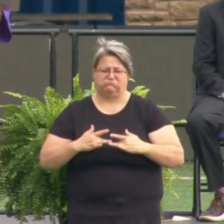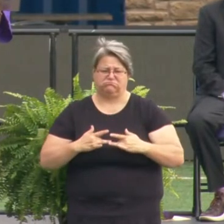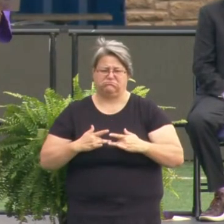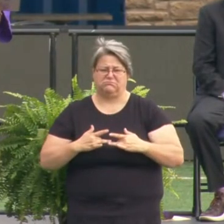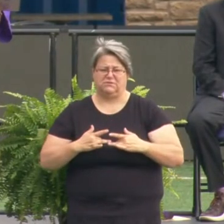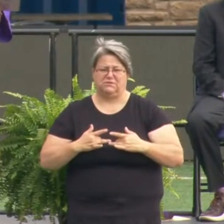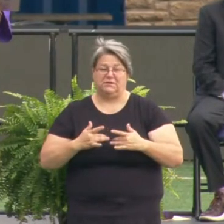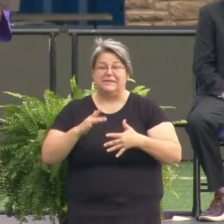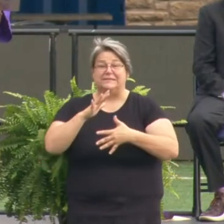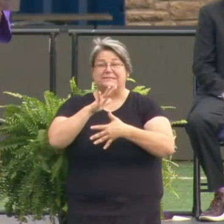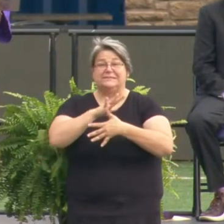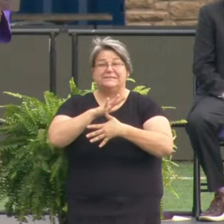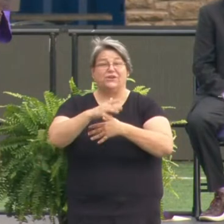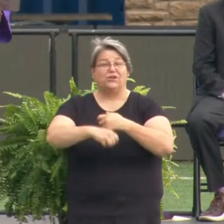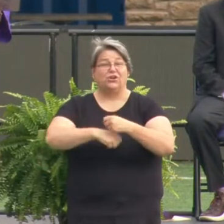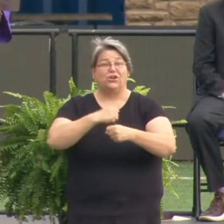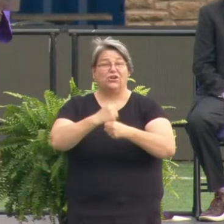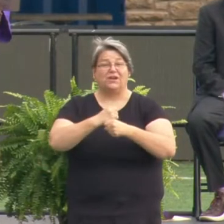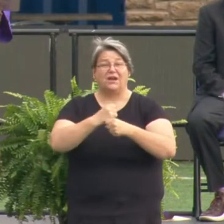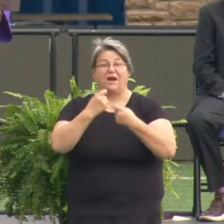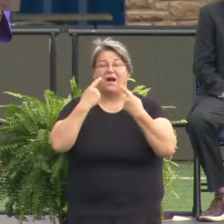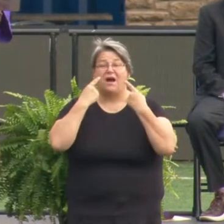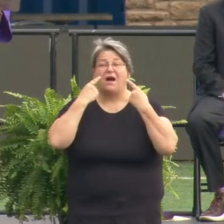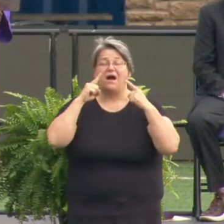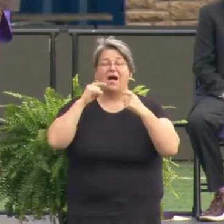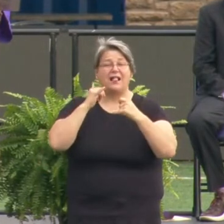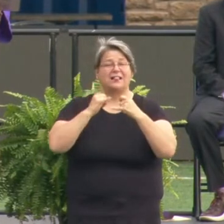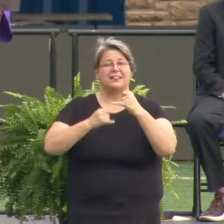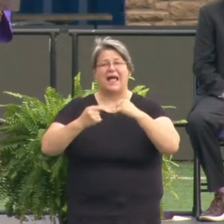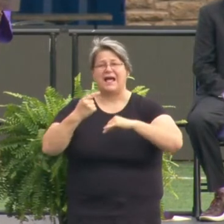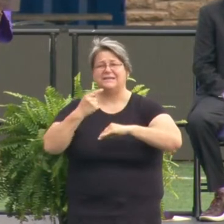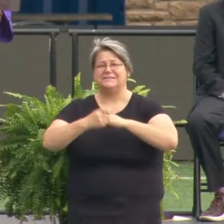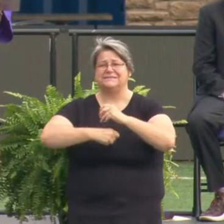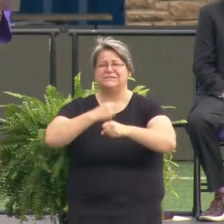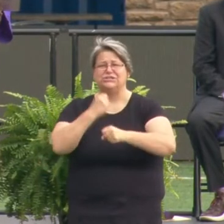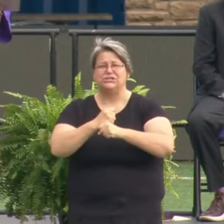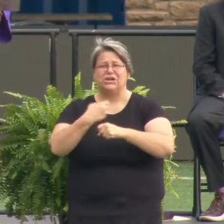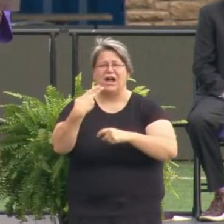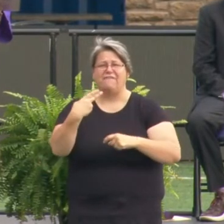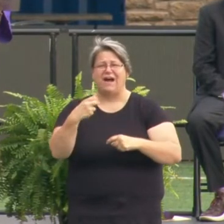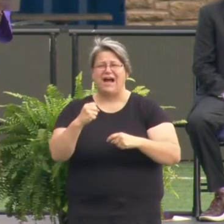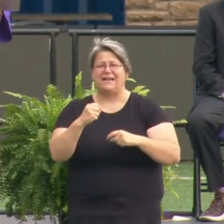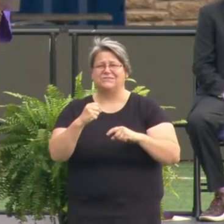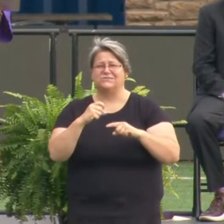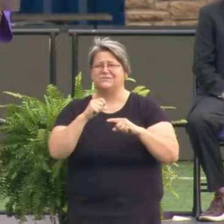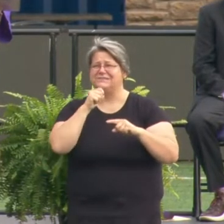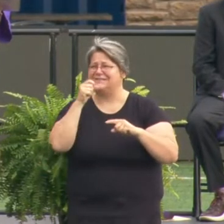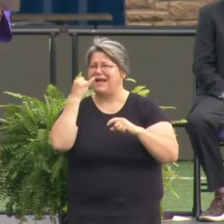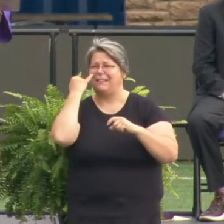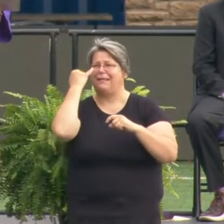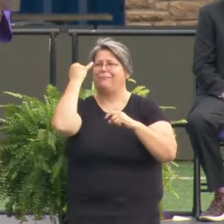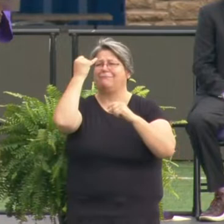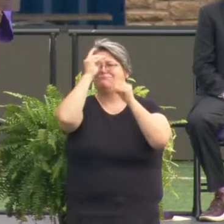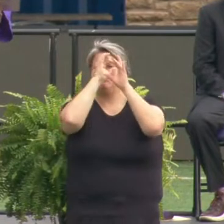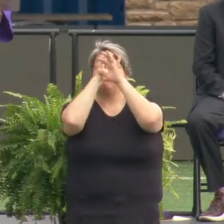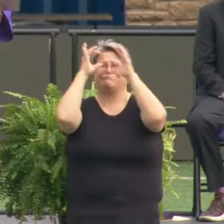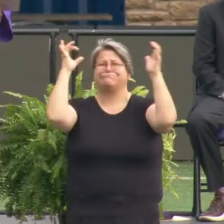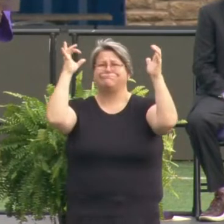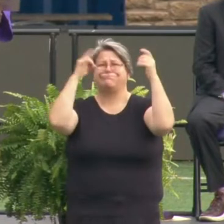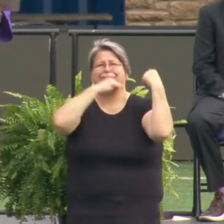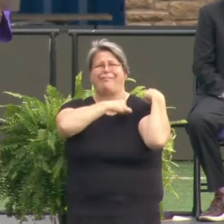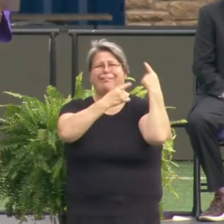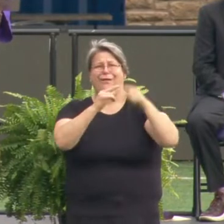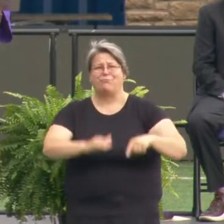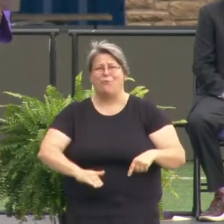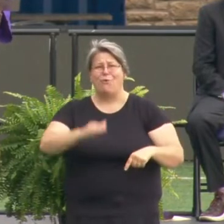Then it was senior year, the last year of our high school career, which was nothing like we imagined it to be. We started off